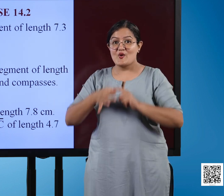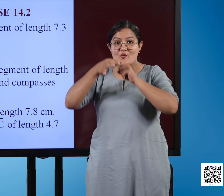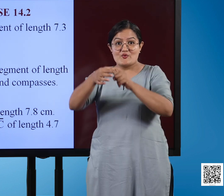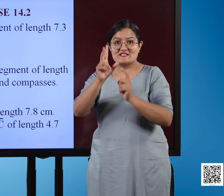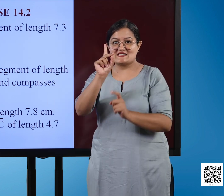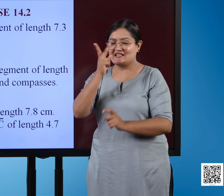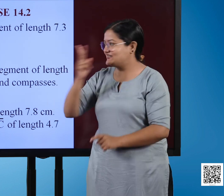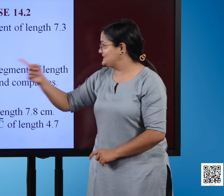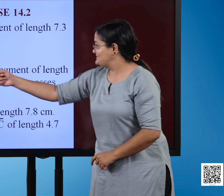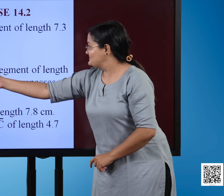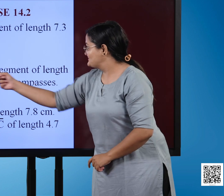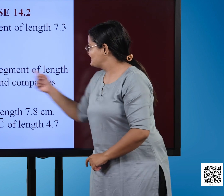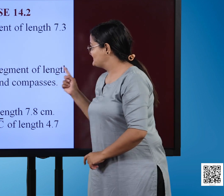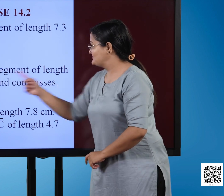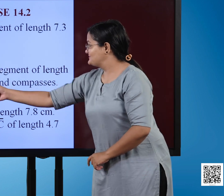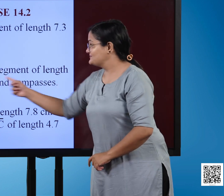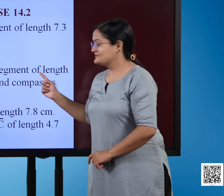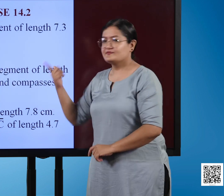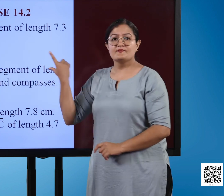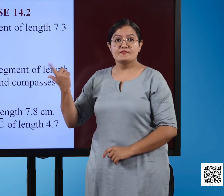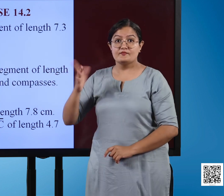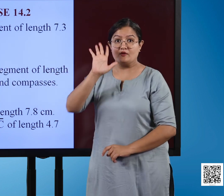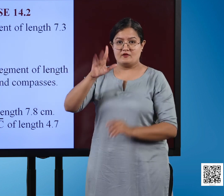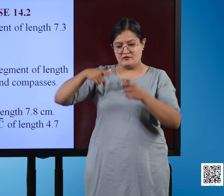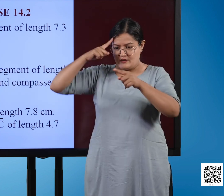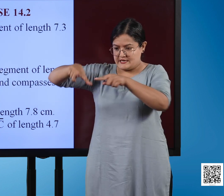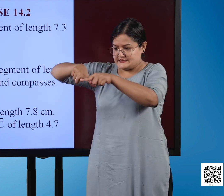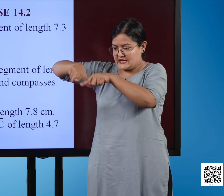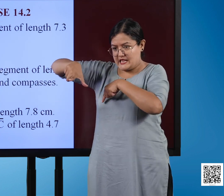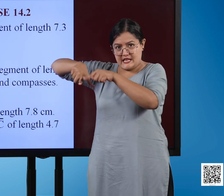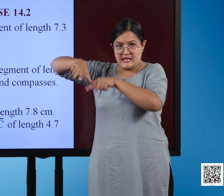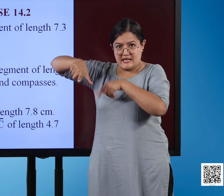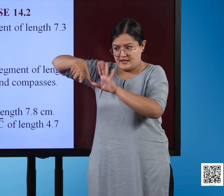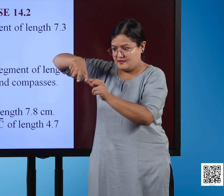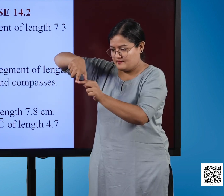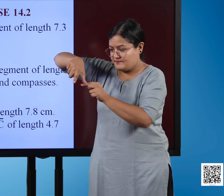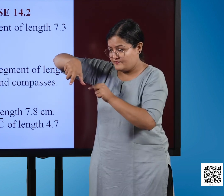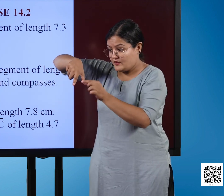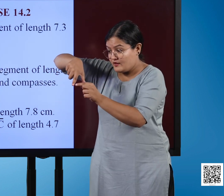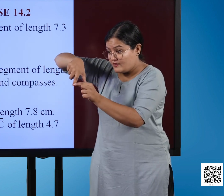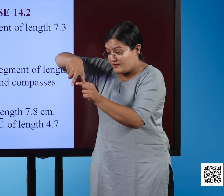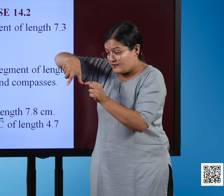2. Construct a line segment of length 5.6 centimeters using ruler and compasses.